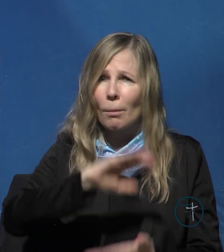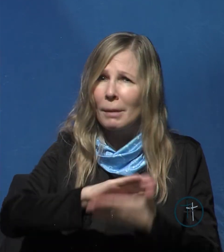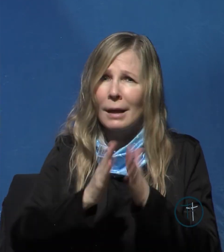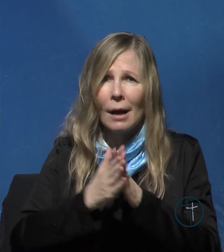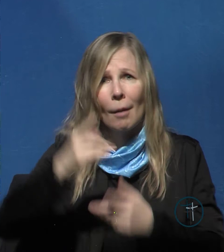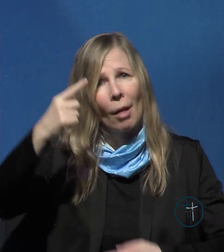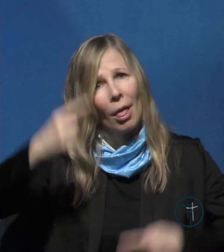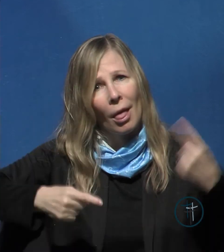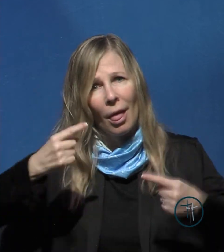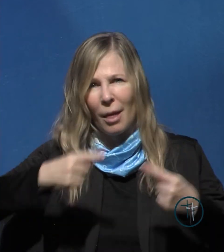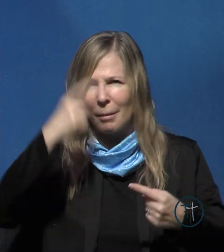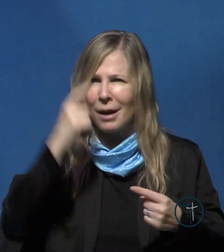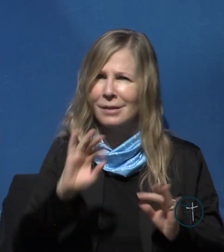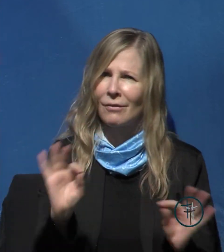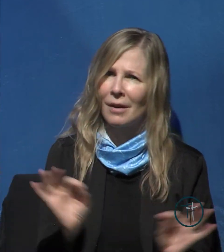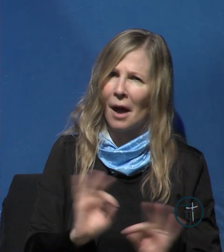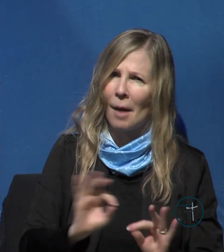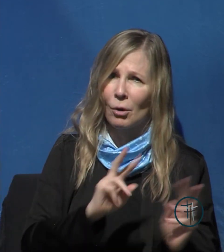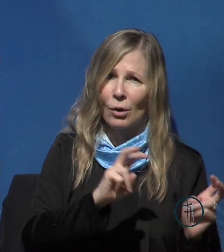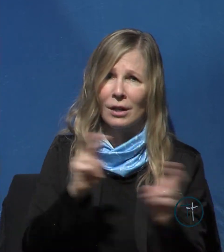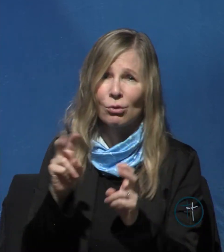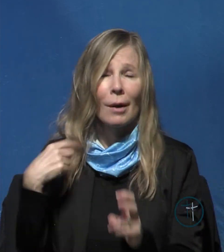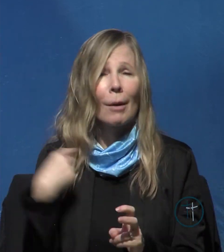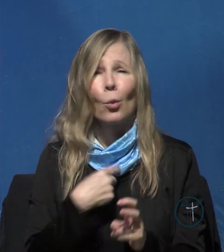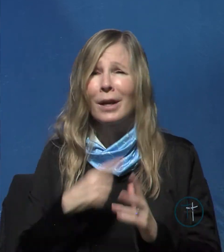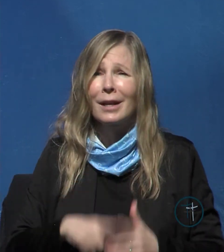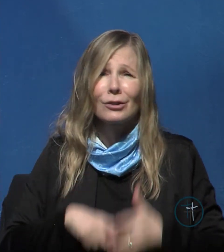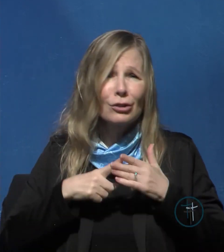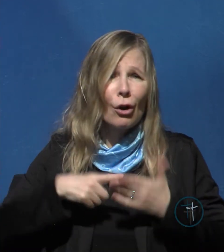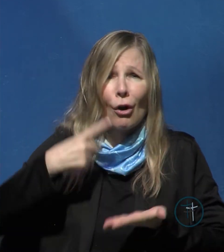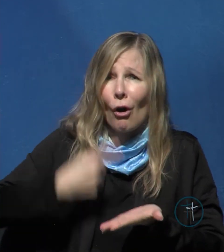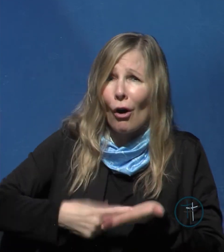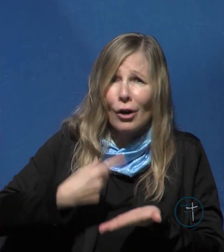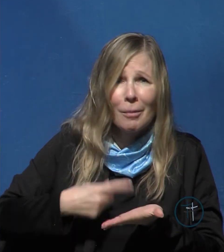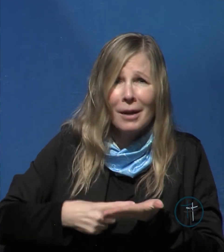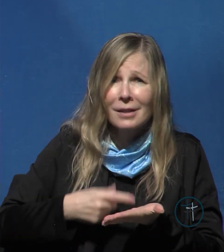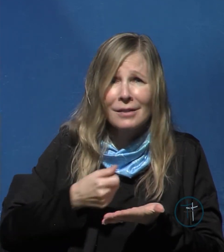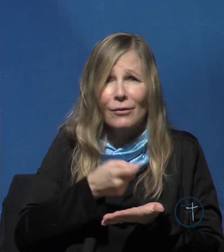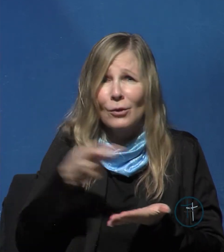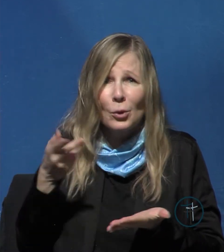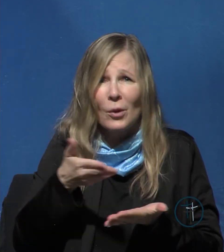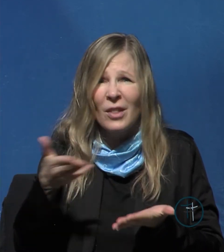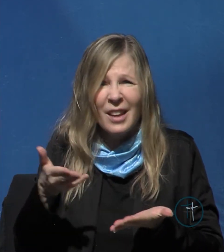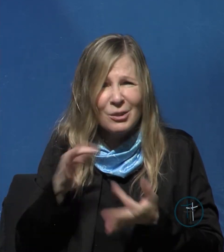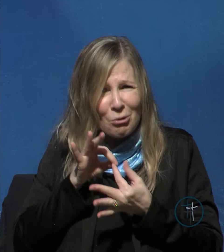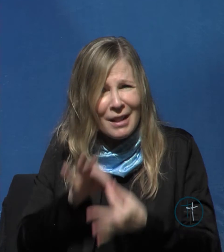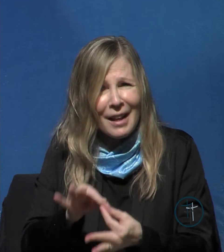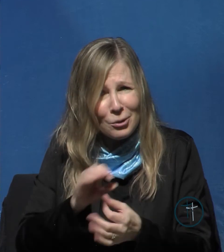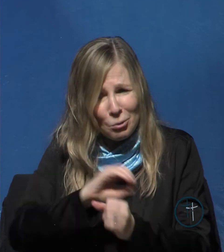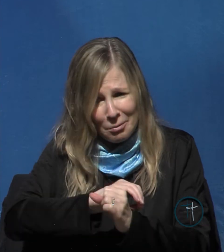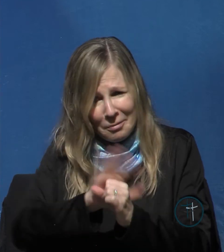issues. But we could start arguments all over the place by just throwing a few things out over the pandemic.